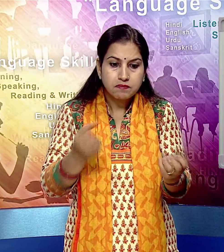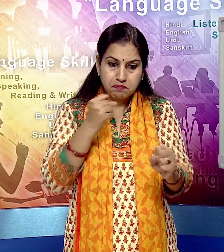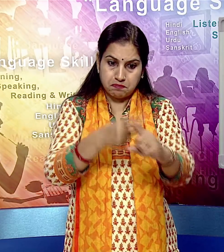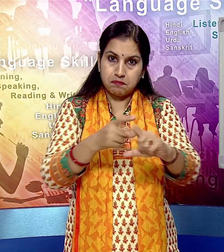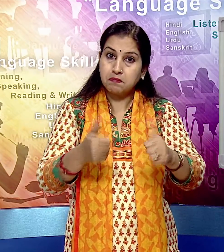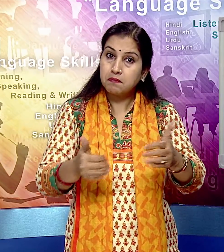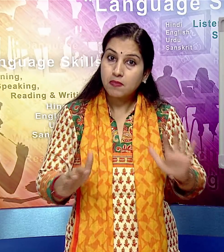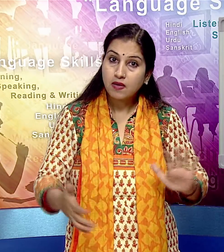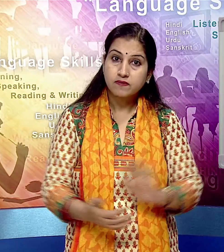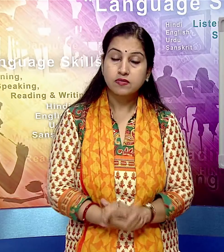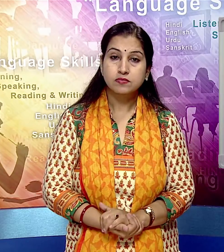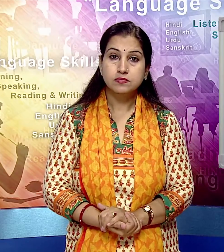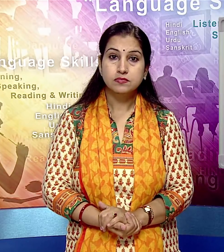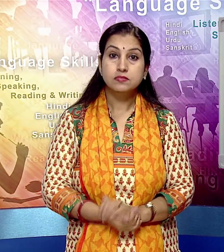it is environment friendly,